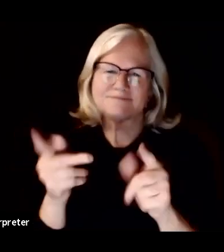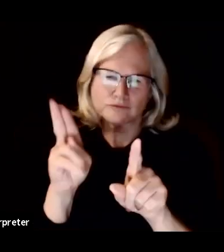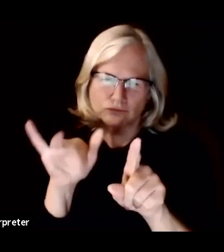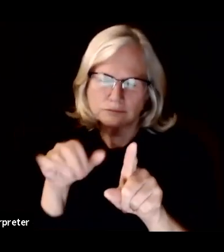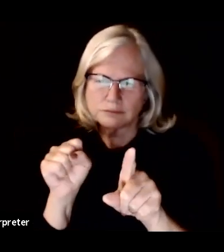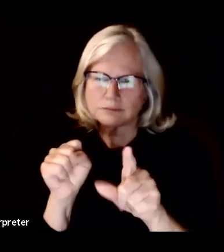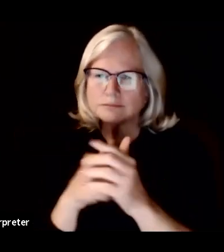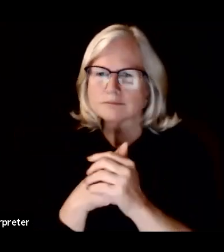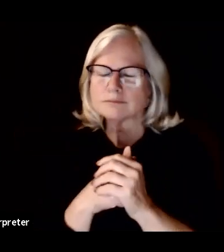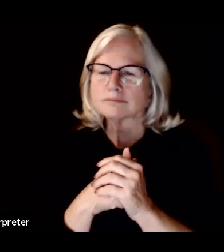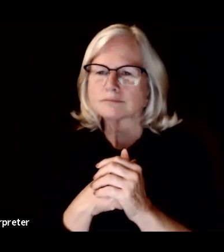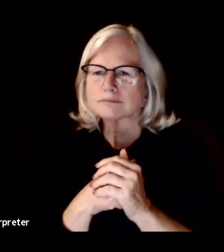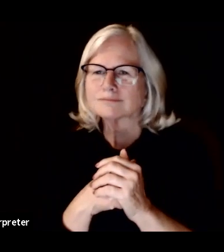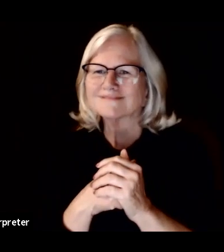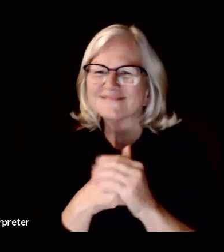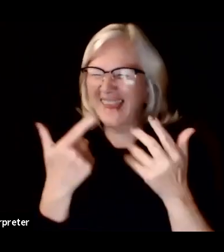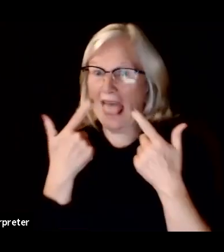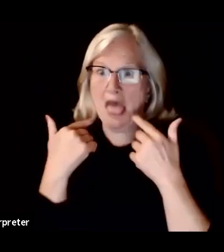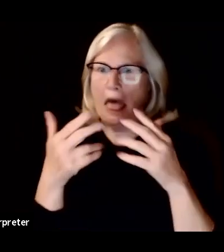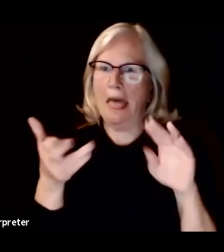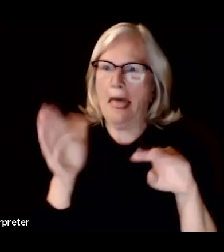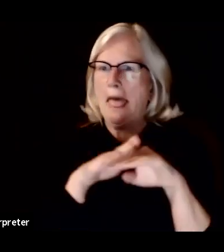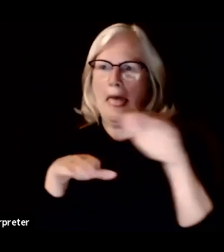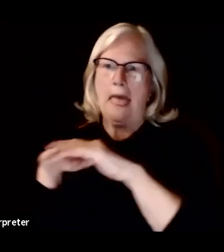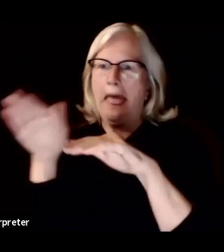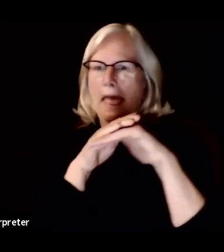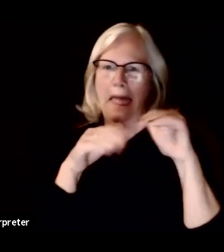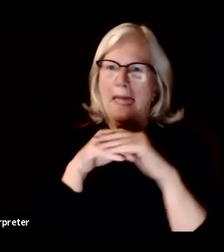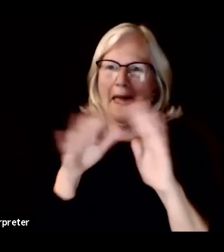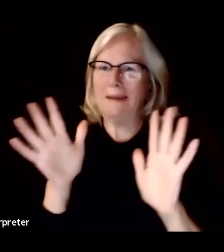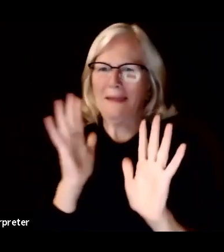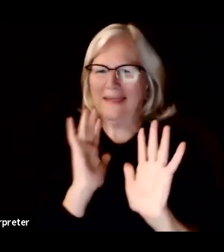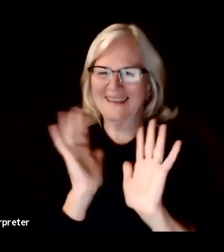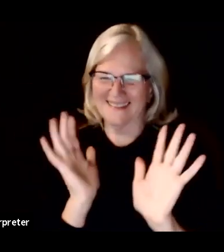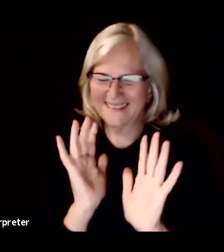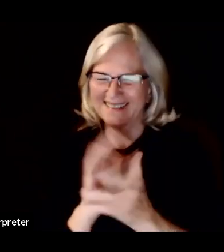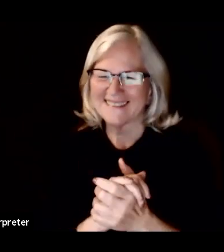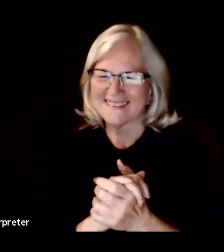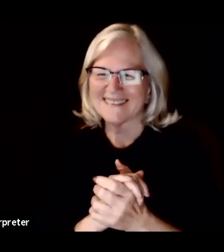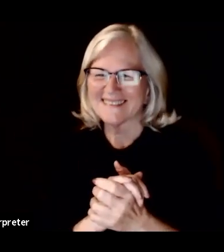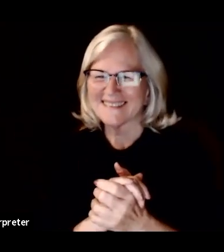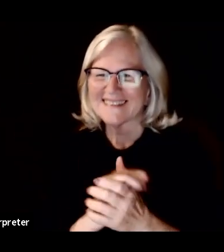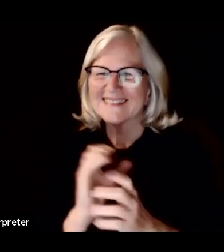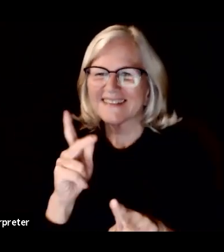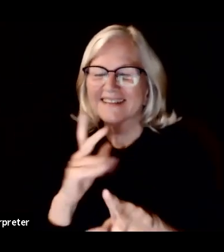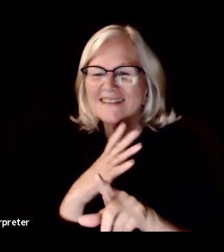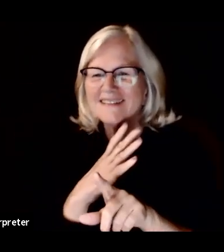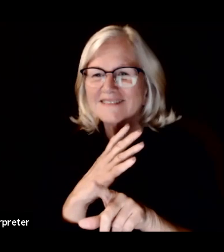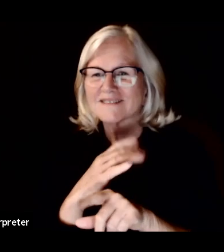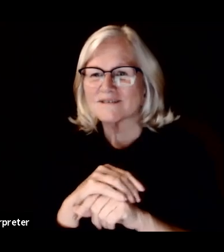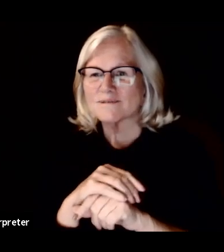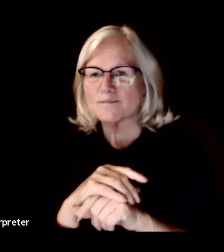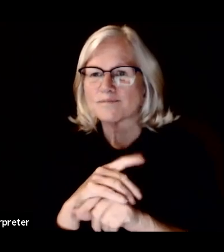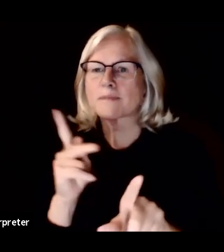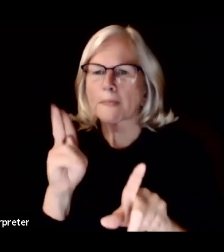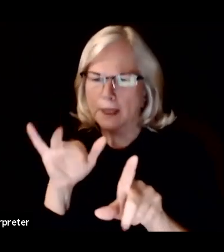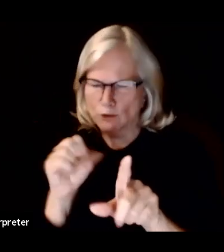Oh my goodness, the politeness of back and forth. All right. So in Minnesota, if we look at our data through August